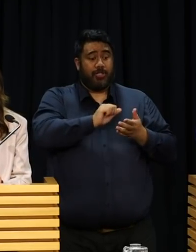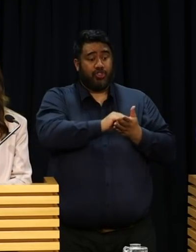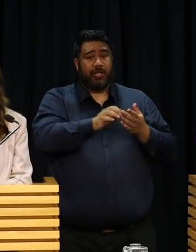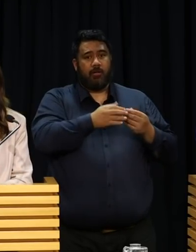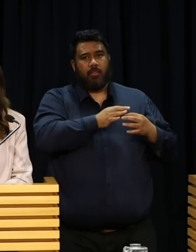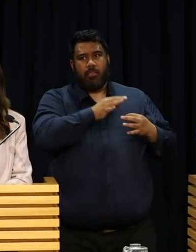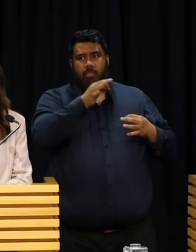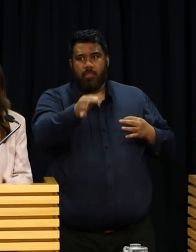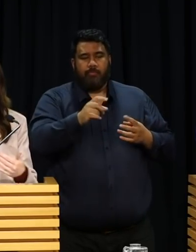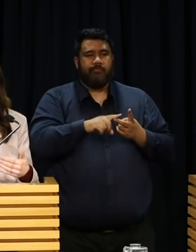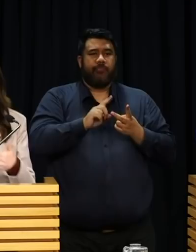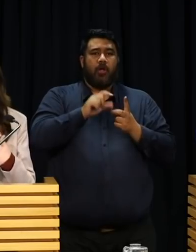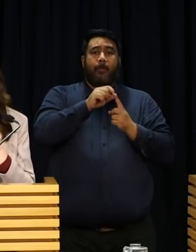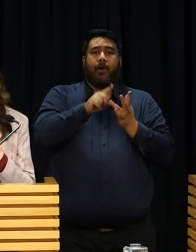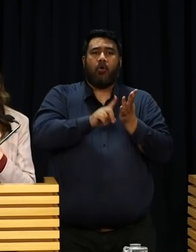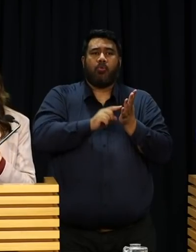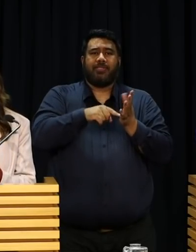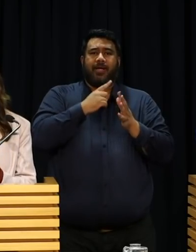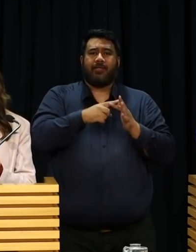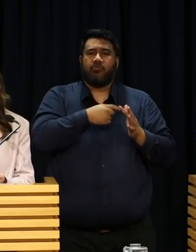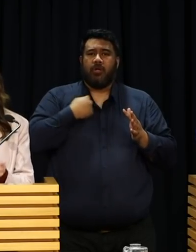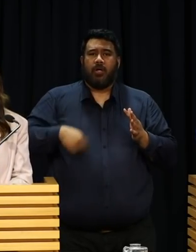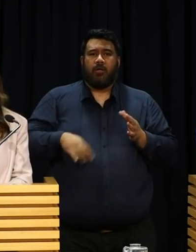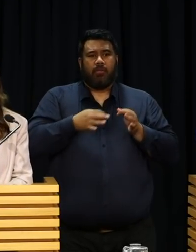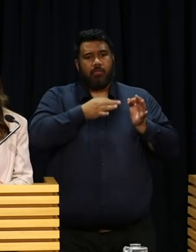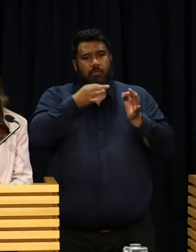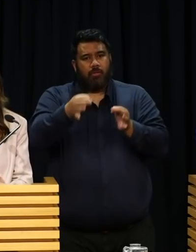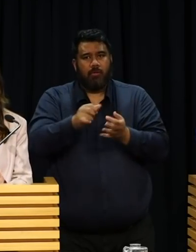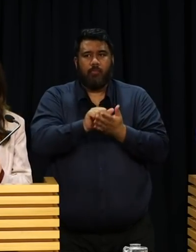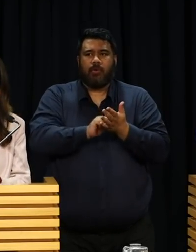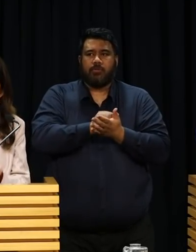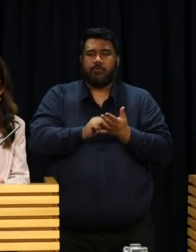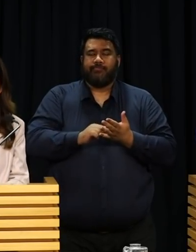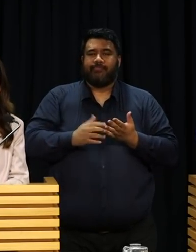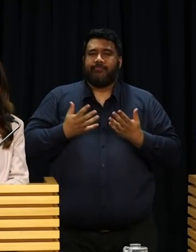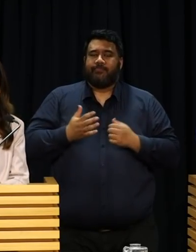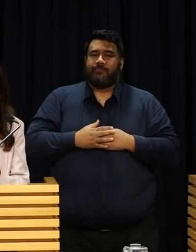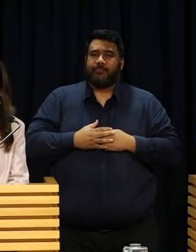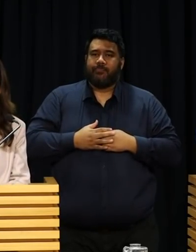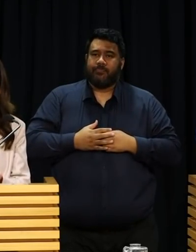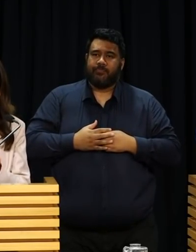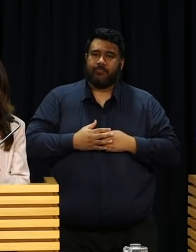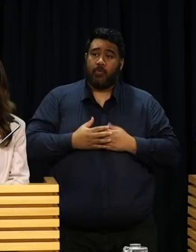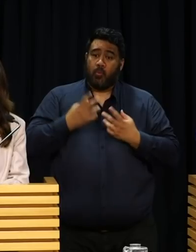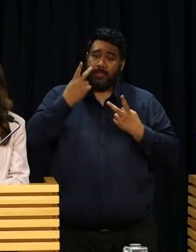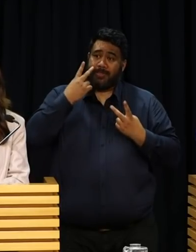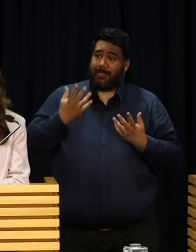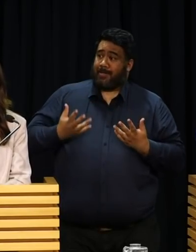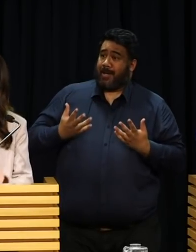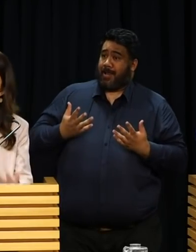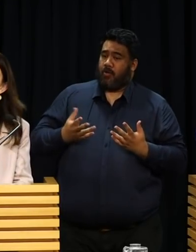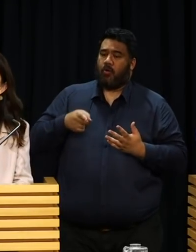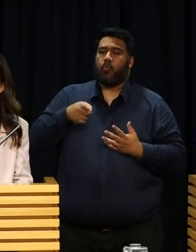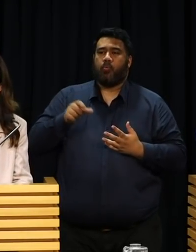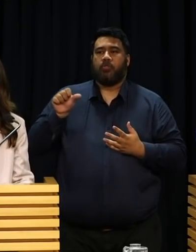respond to. But ultimately, it's our job when we see that, you know, actually there is room and a need for an